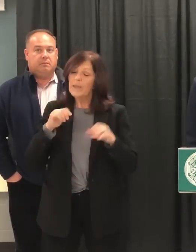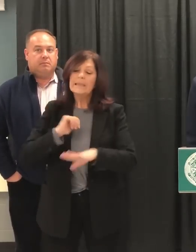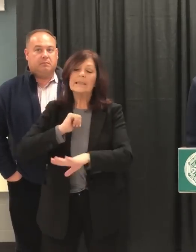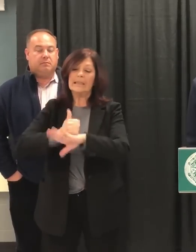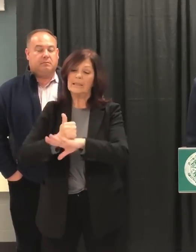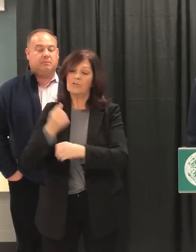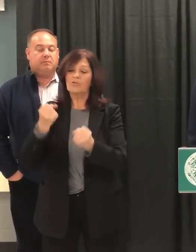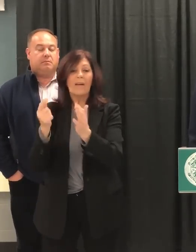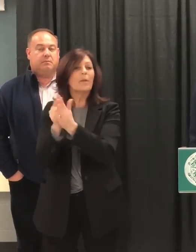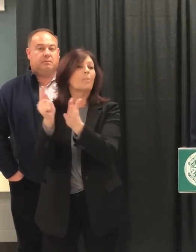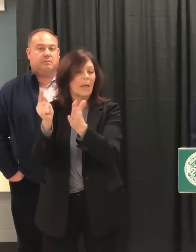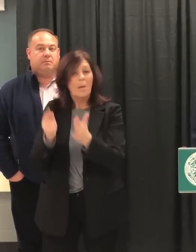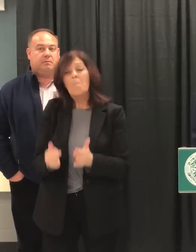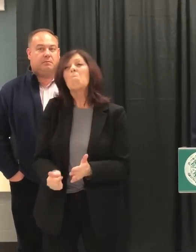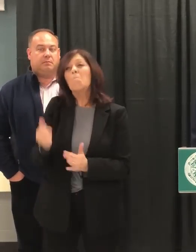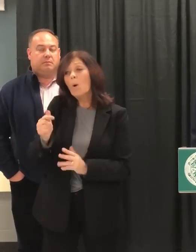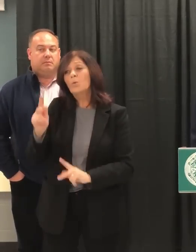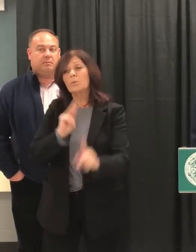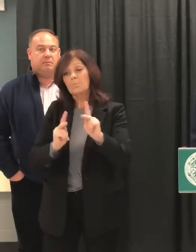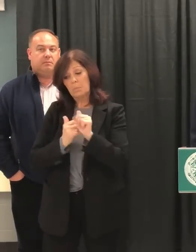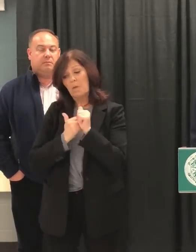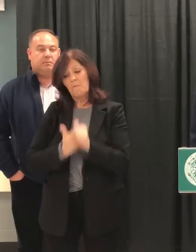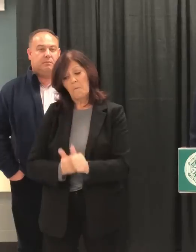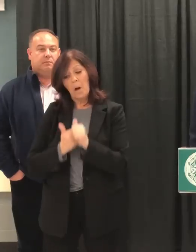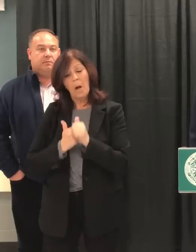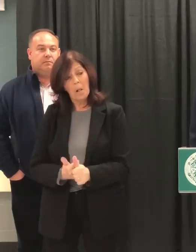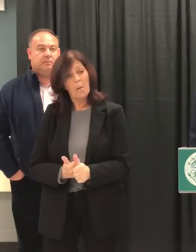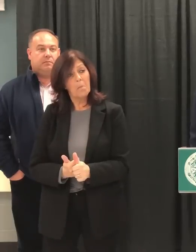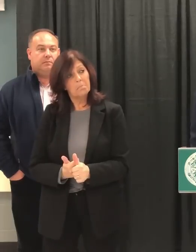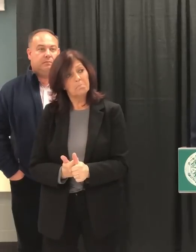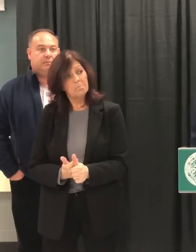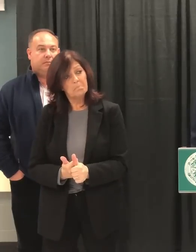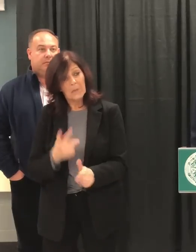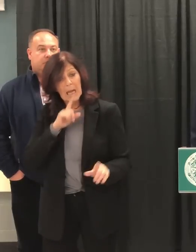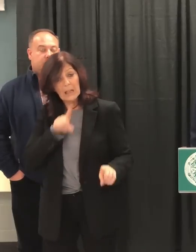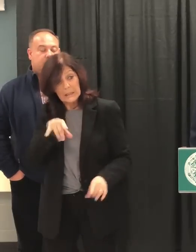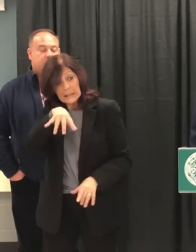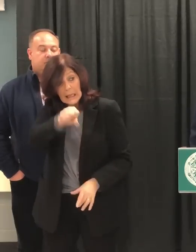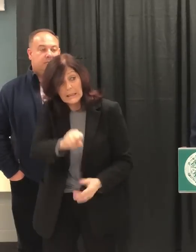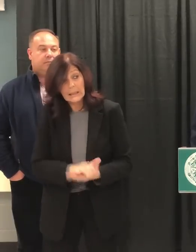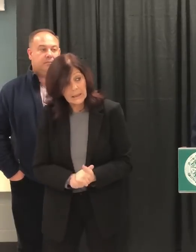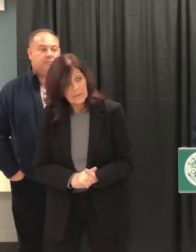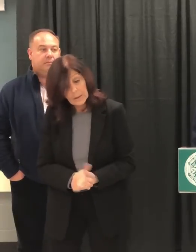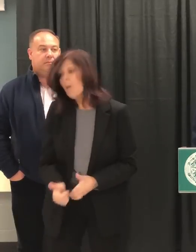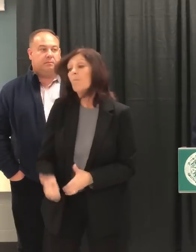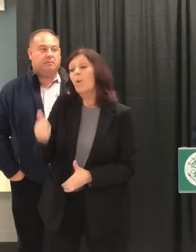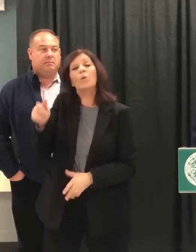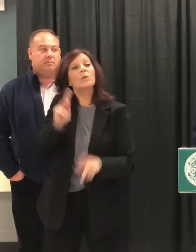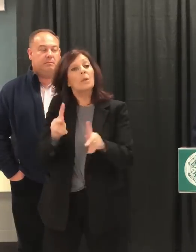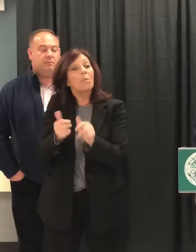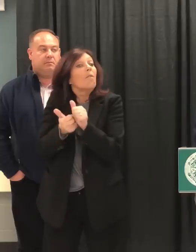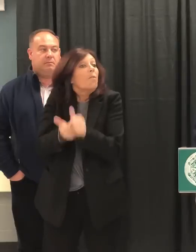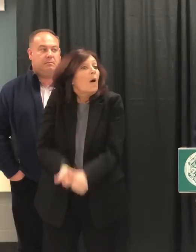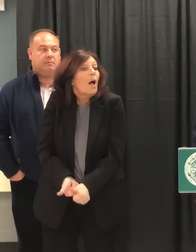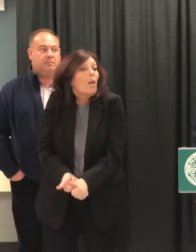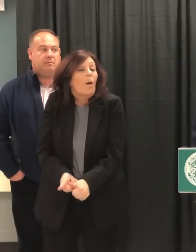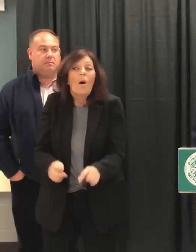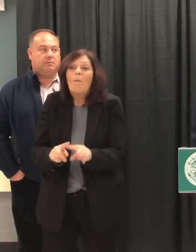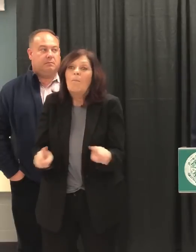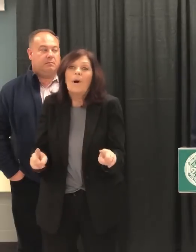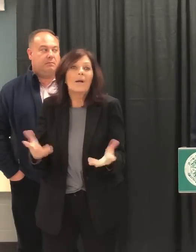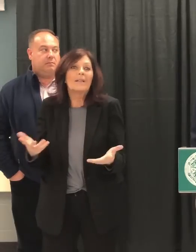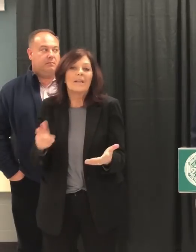driving bans. Have the majority of the people followed those requests? And the answer is yes, the majority of the people have. But it doesn't take